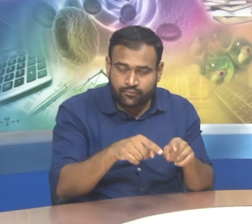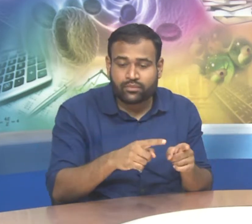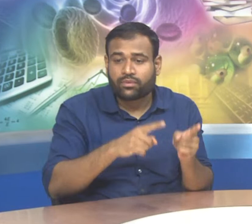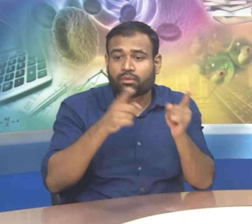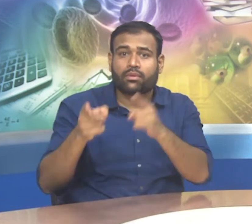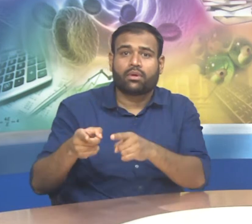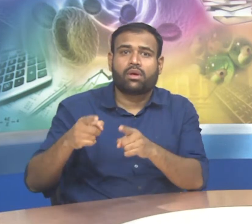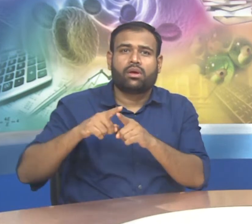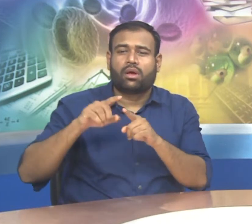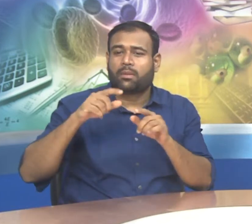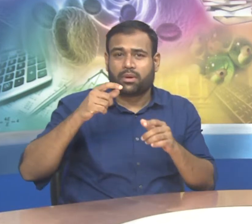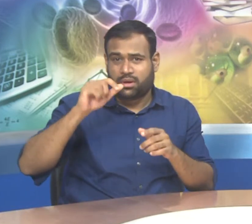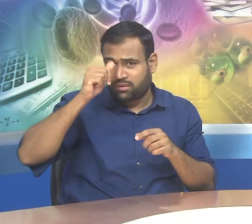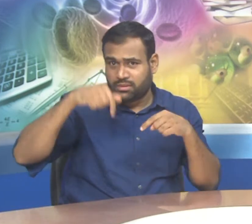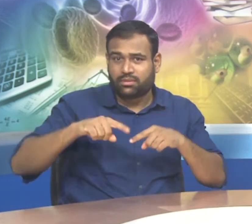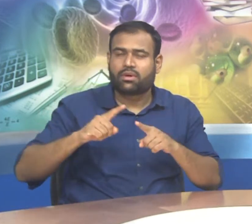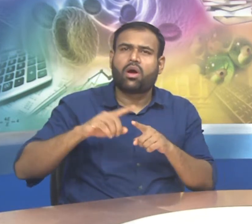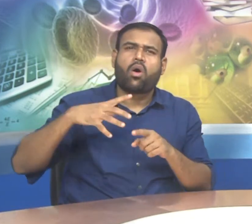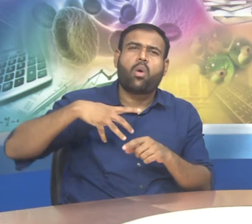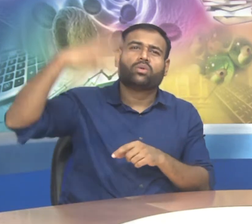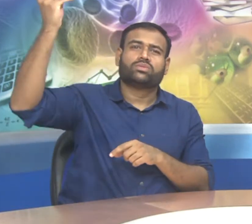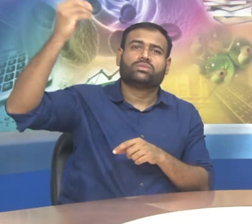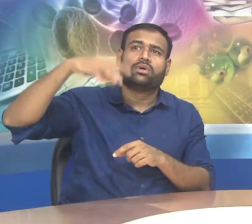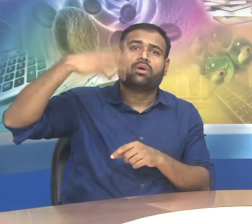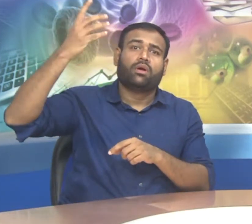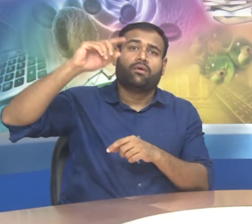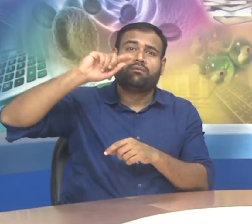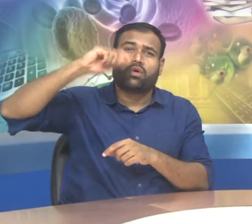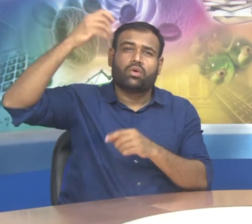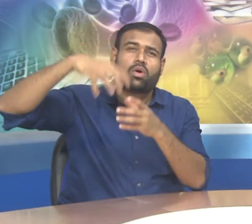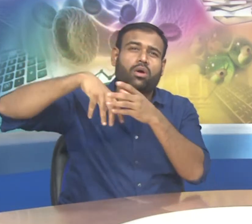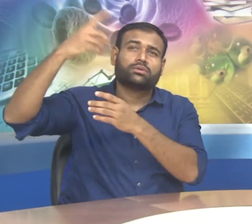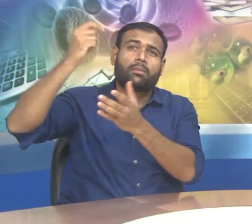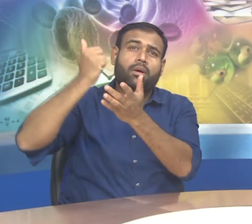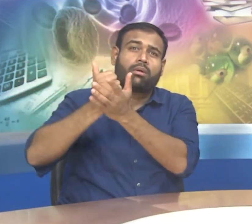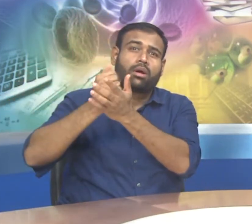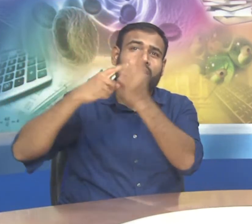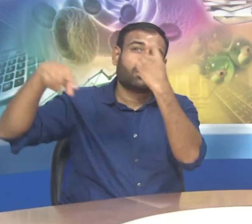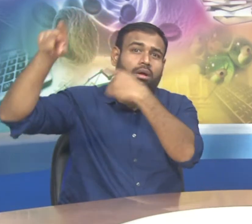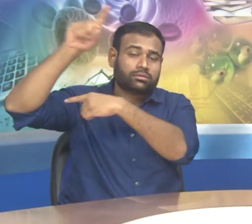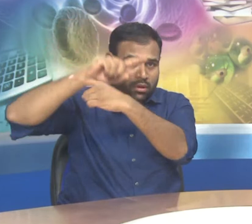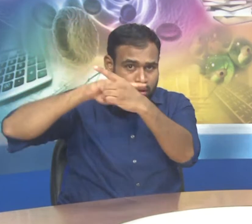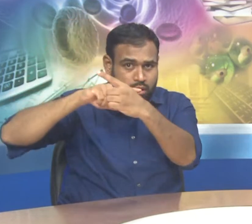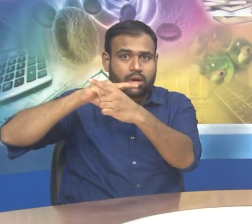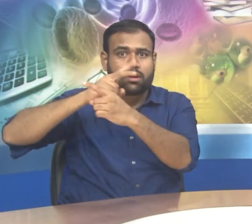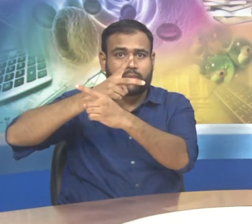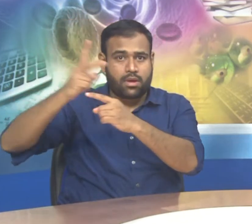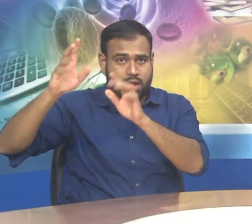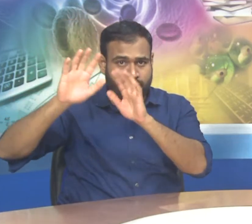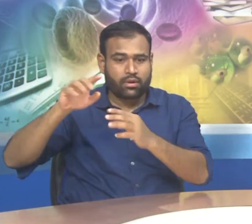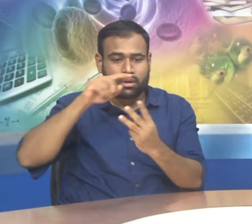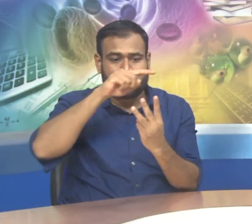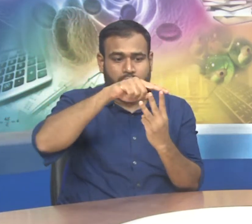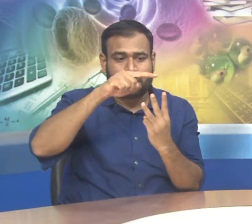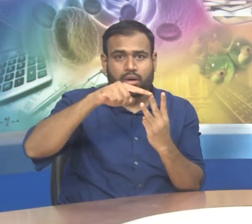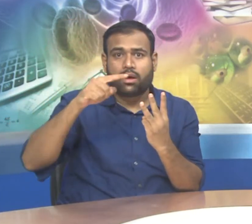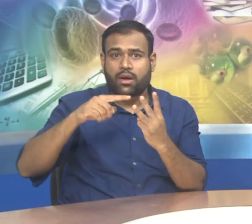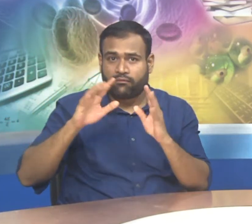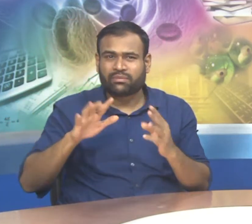is public sector bank, the second one is private sector bank, and the third one is foreign bank. We